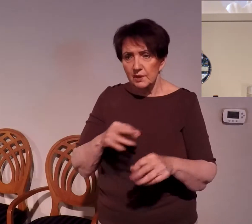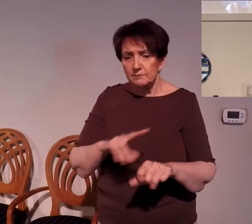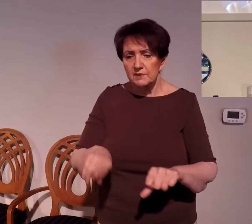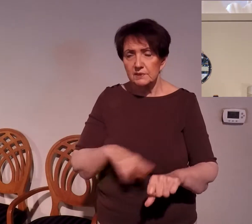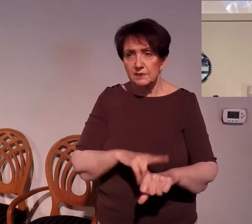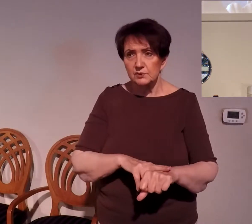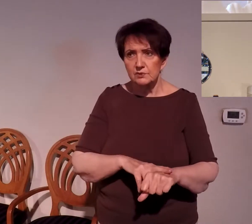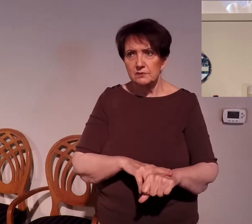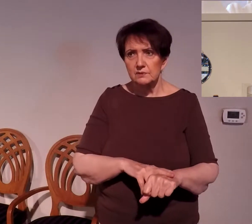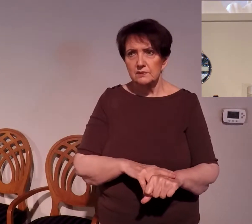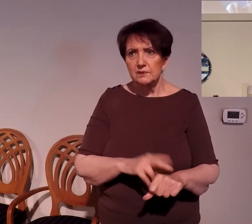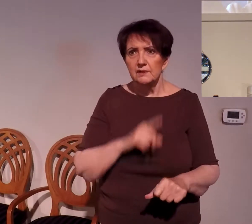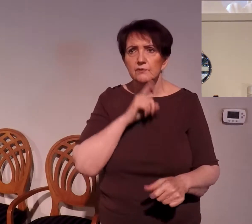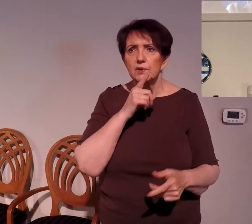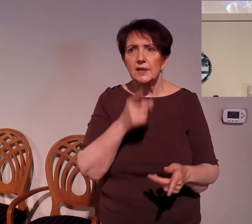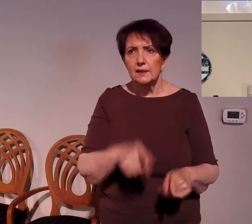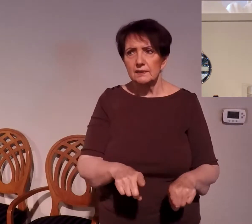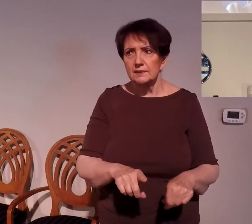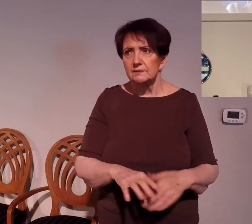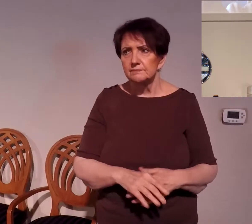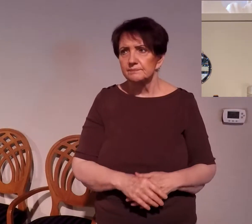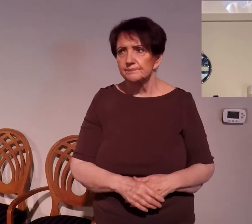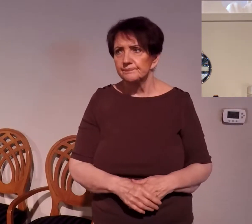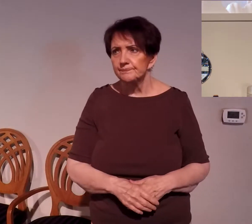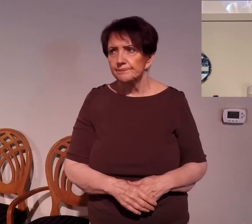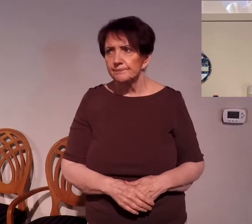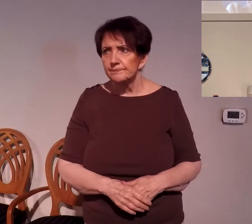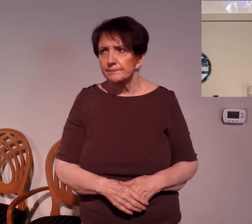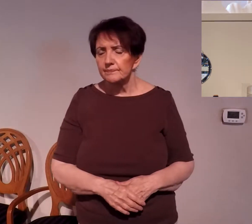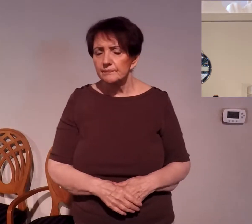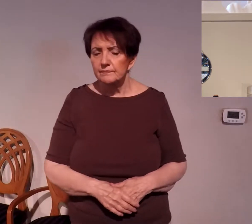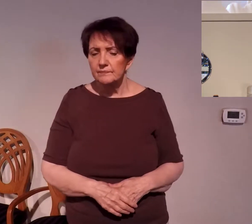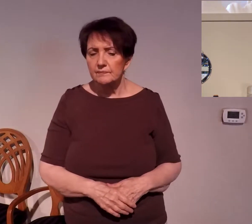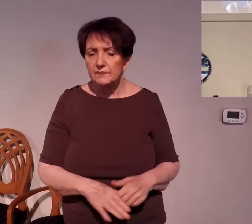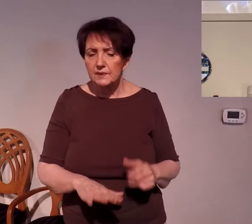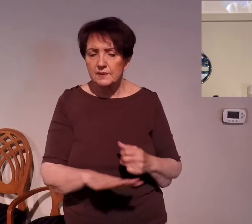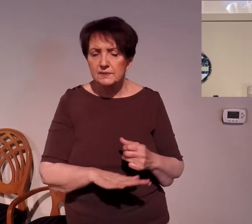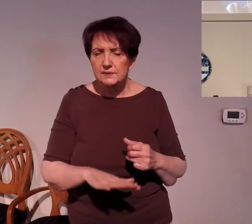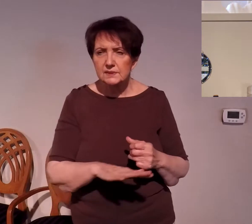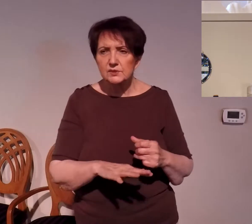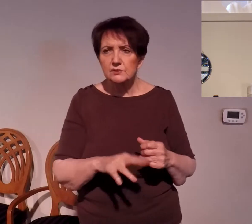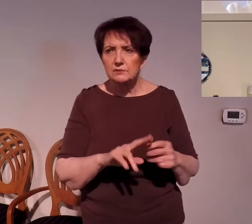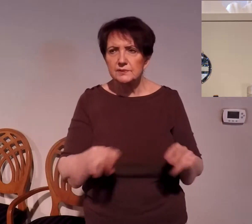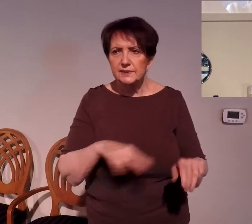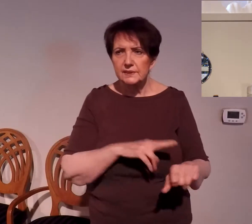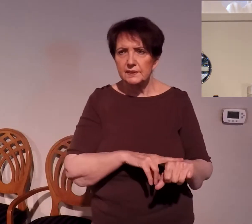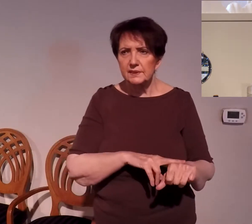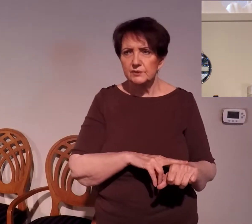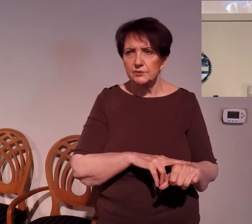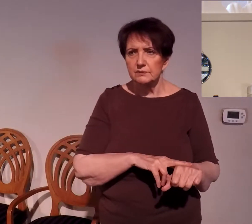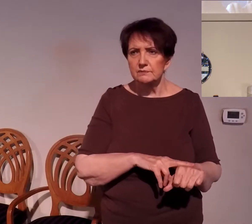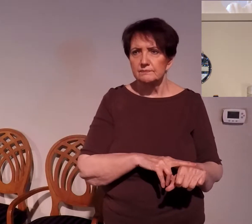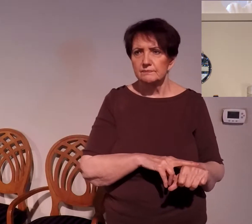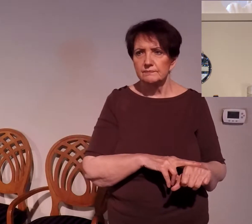nature of reality. What is the essential nature that we are